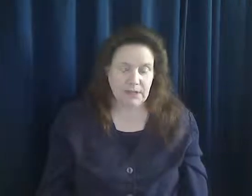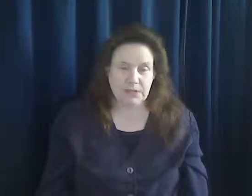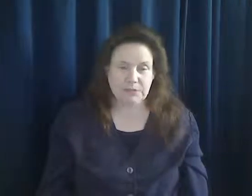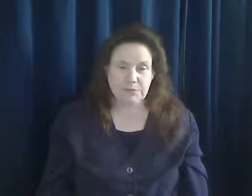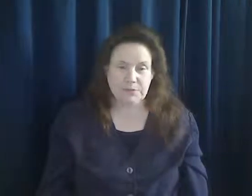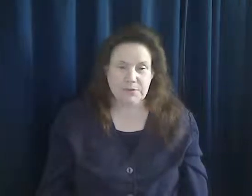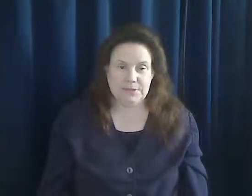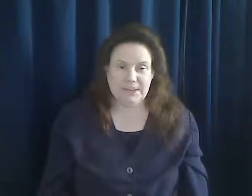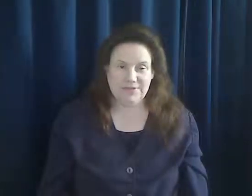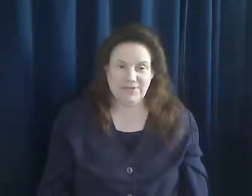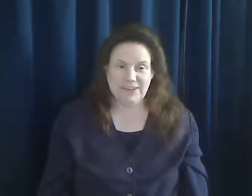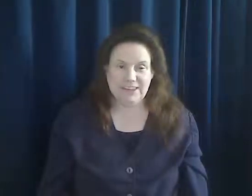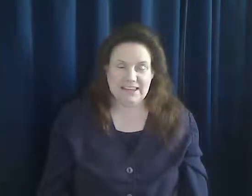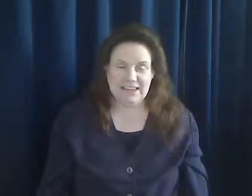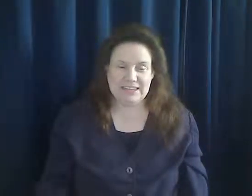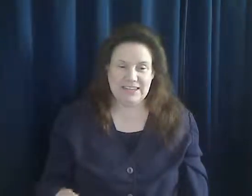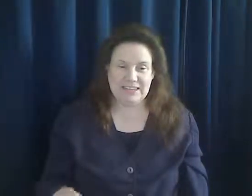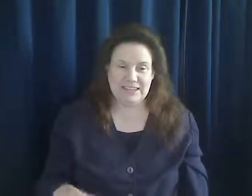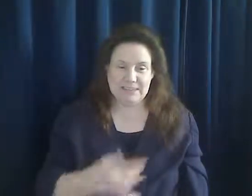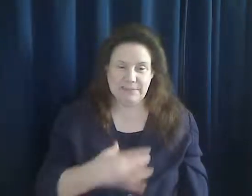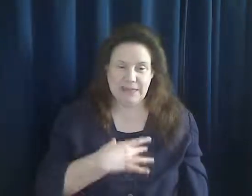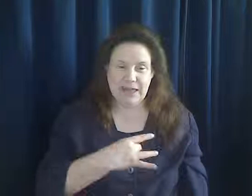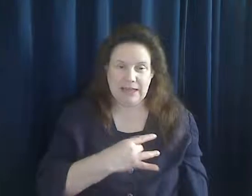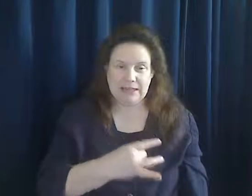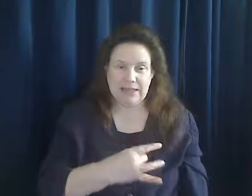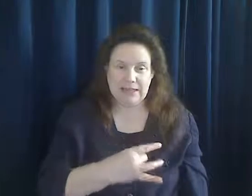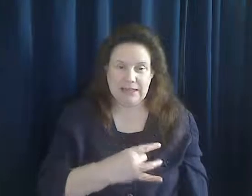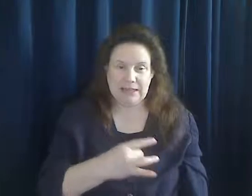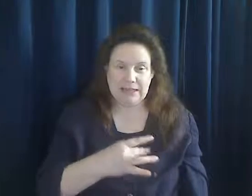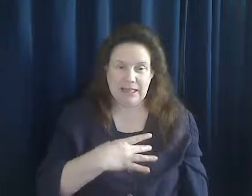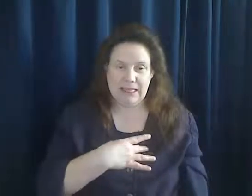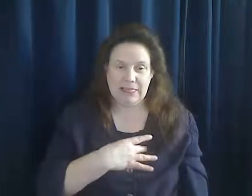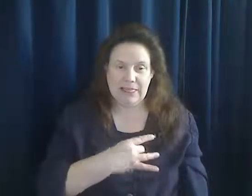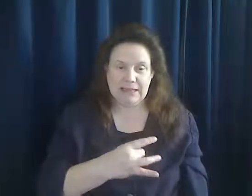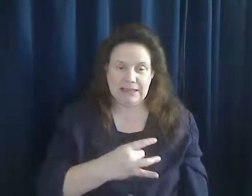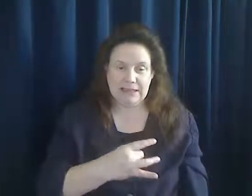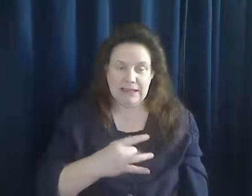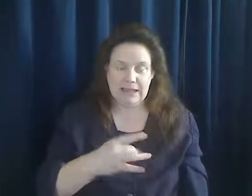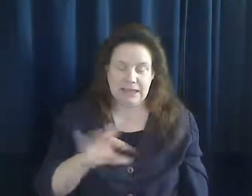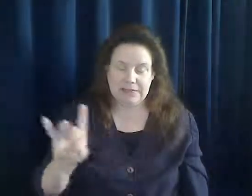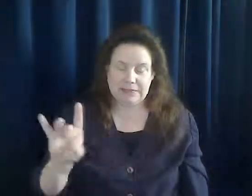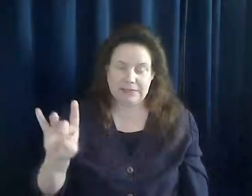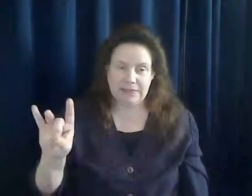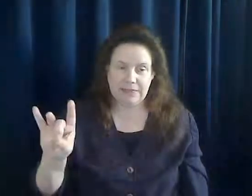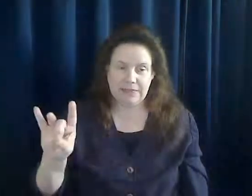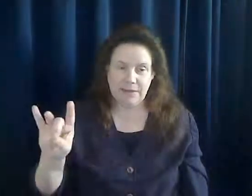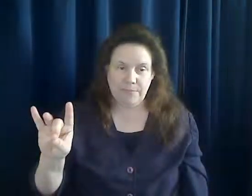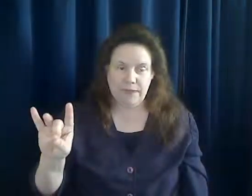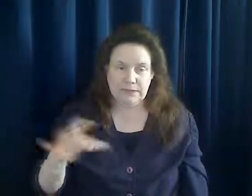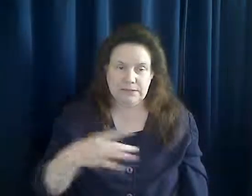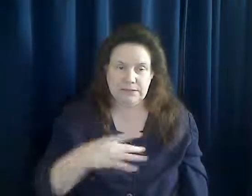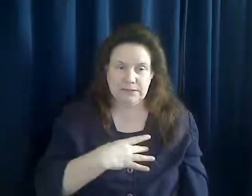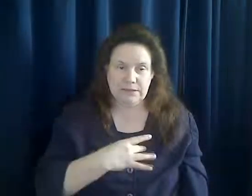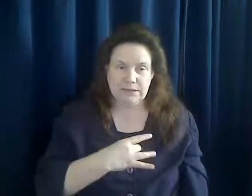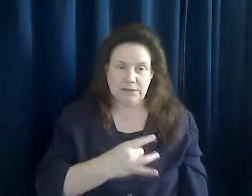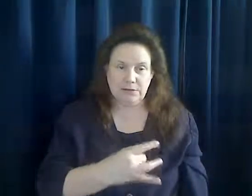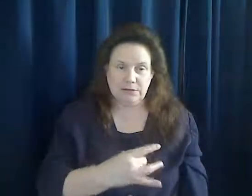Do you remember the sign for like, as in I like something? I like, and it's the thumb and the third